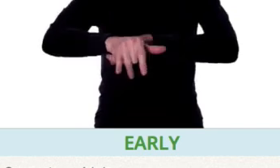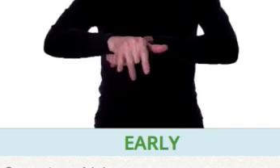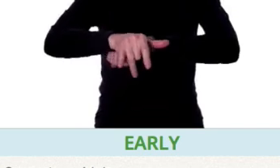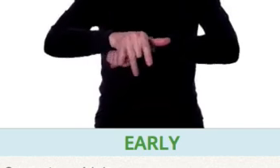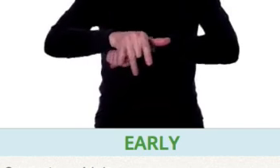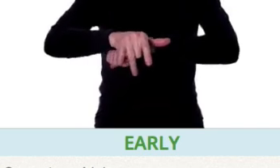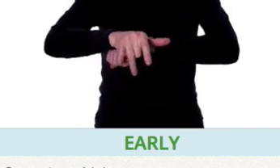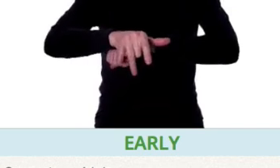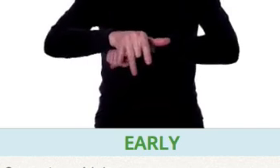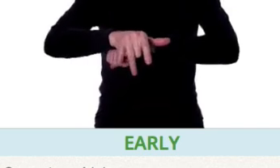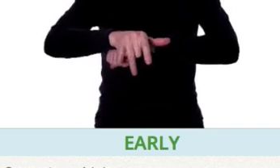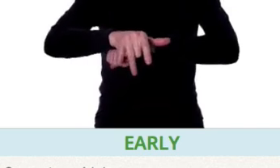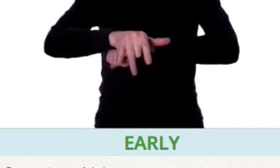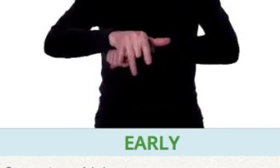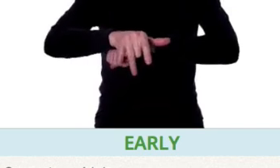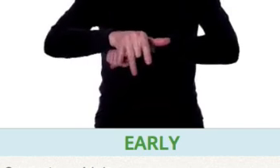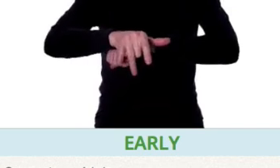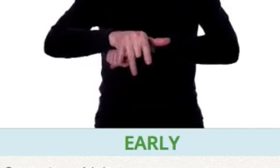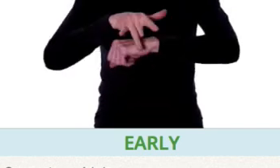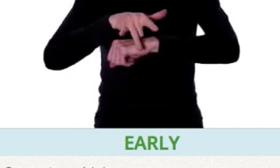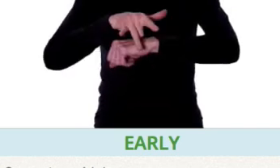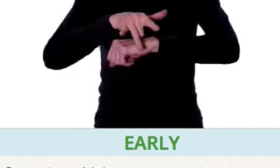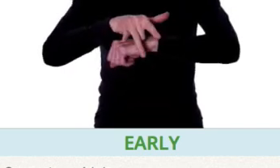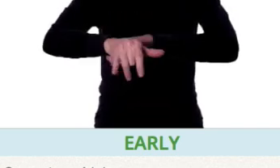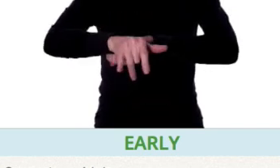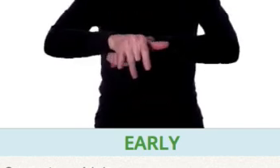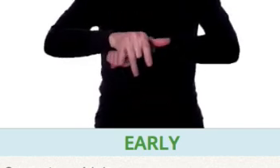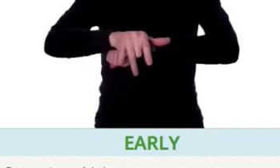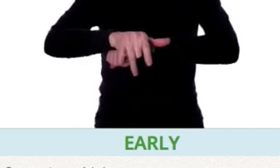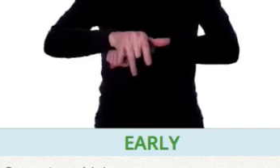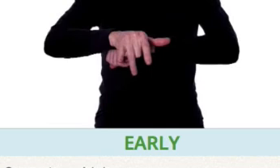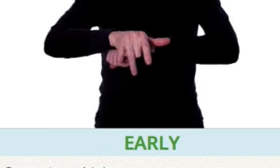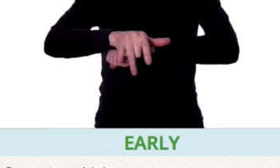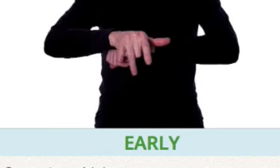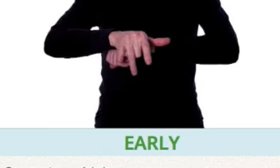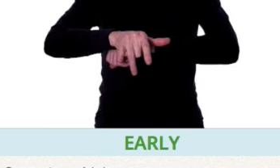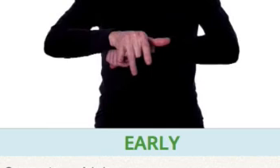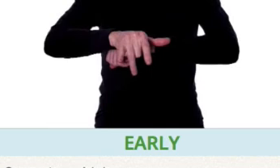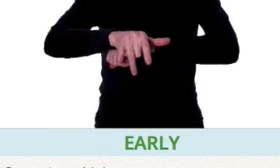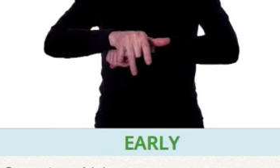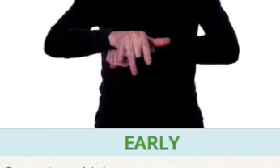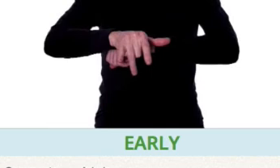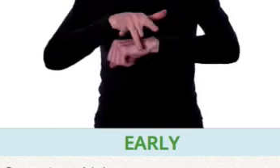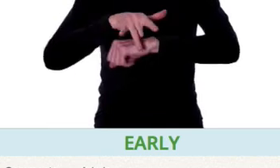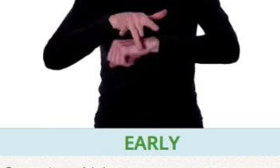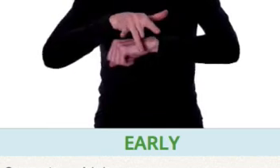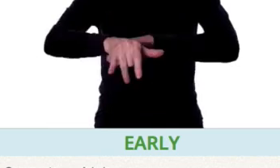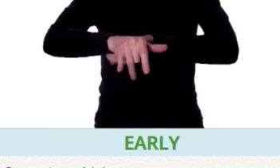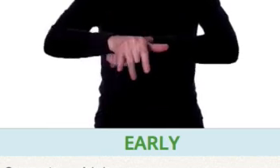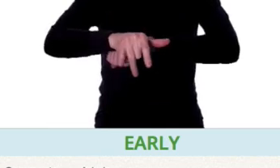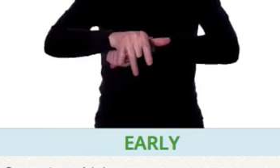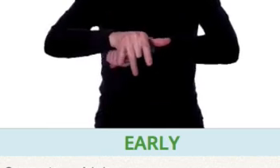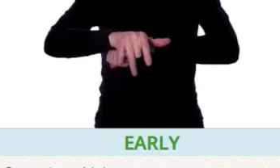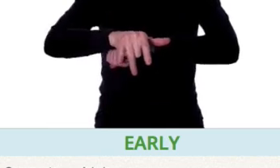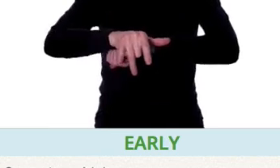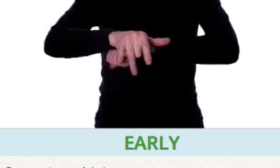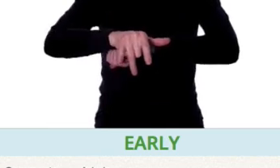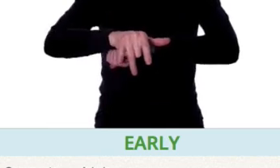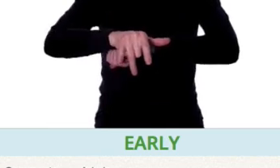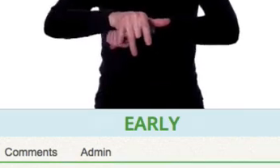on here. We don't usually focus on English because we are purely an American Sign Language ASL site, but we do have some